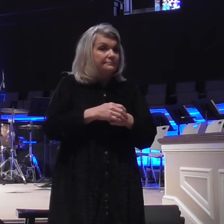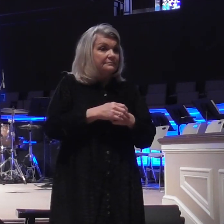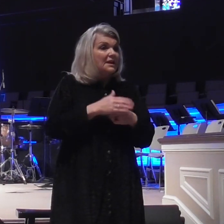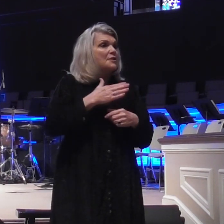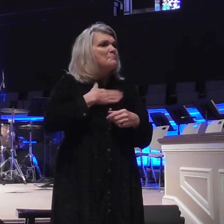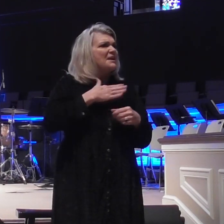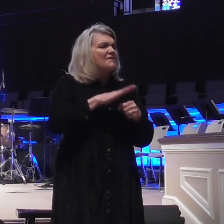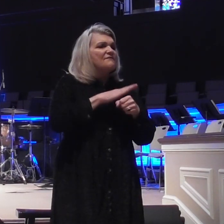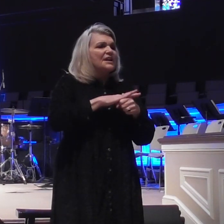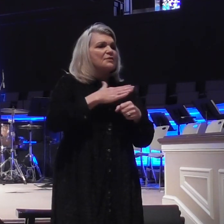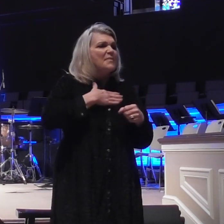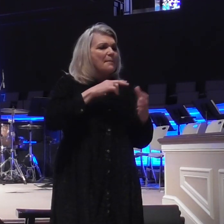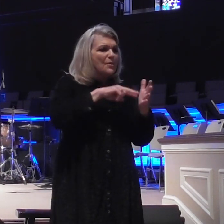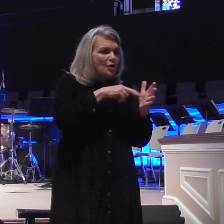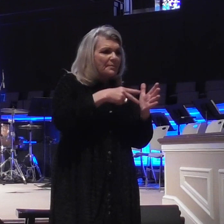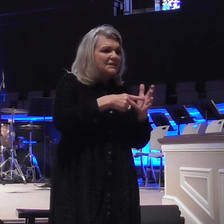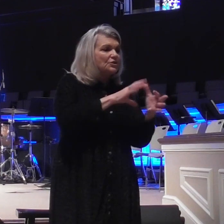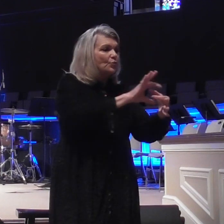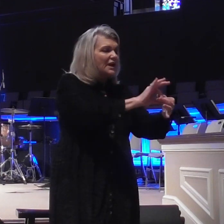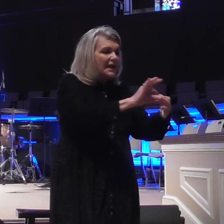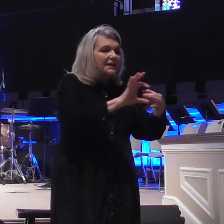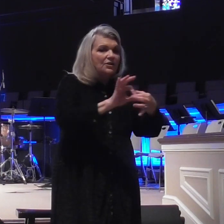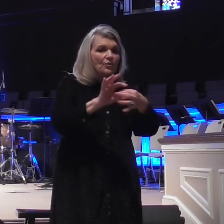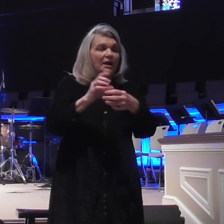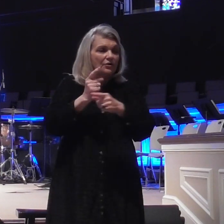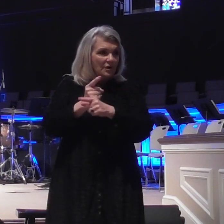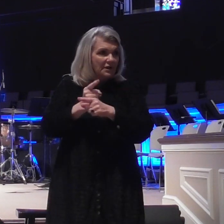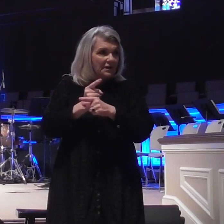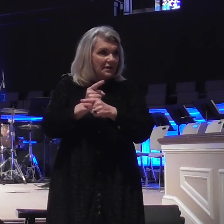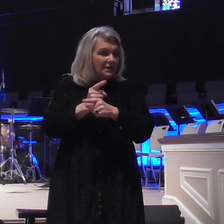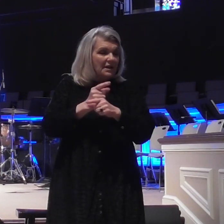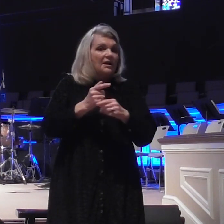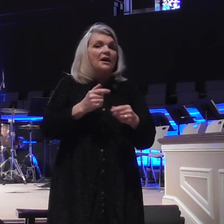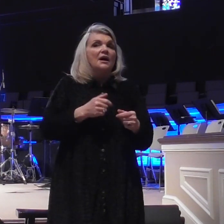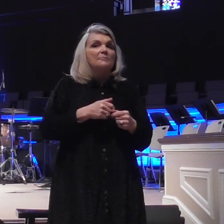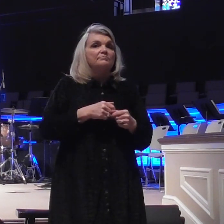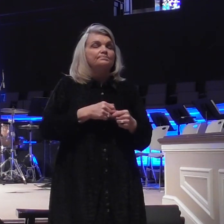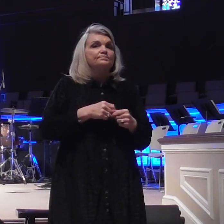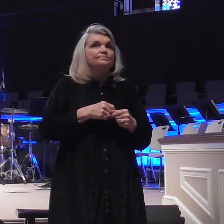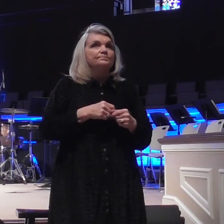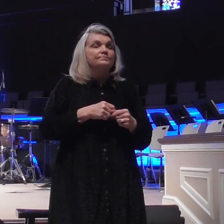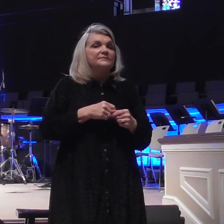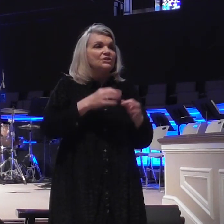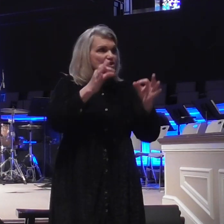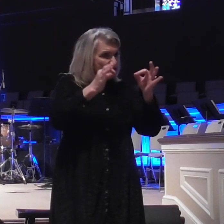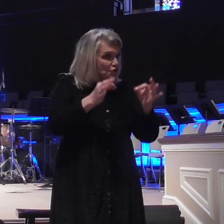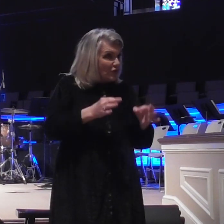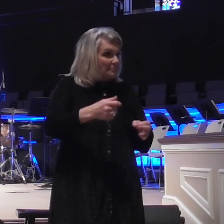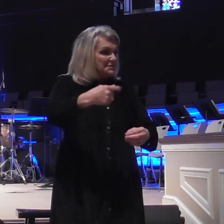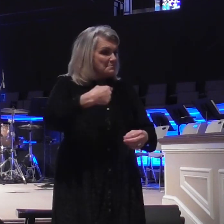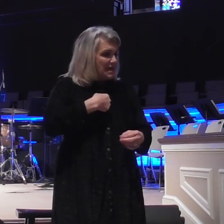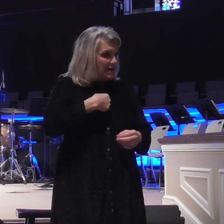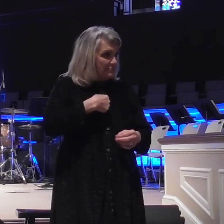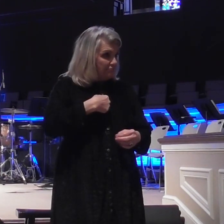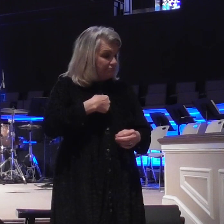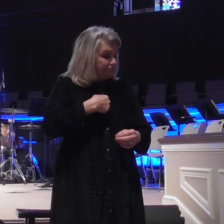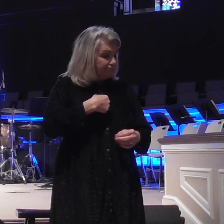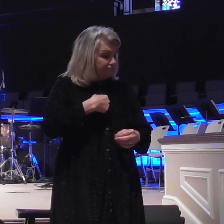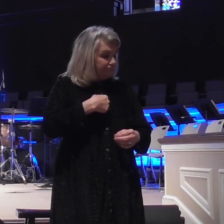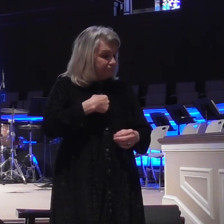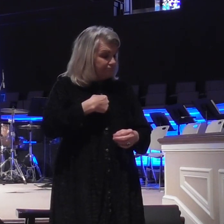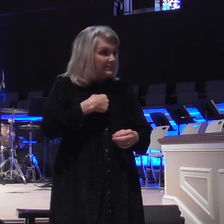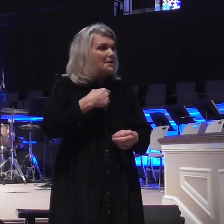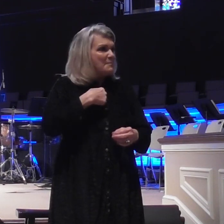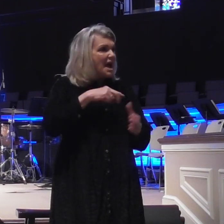purpose and relating rightly to others, that's what defines me. That's what makes me a me. That's what makes me a self. That's what I'm up